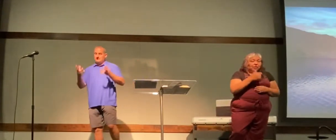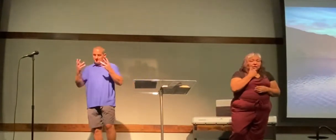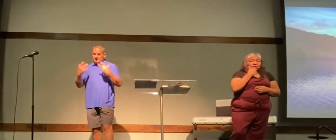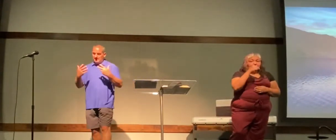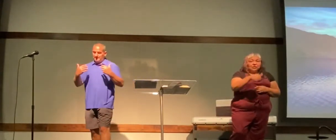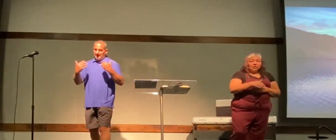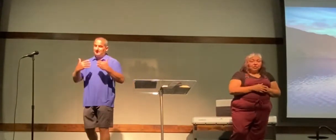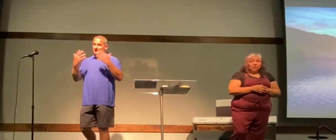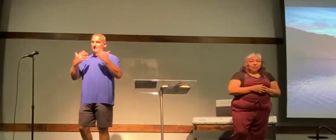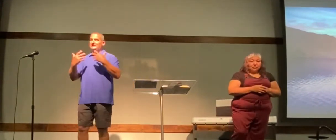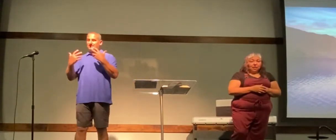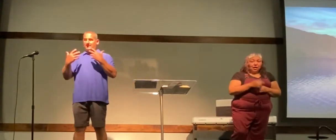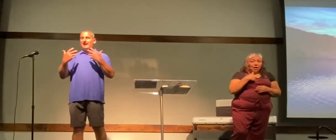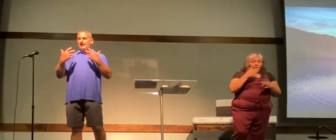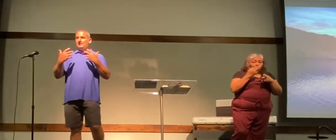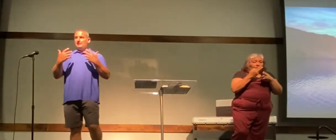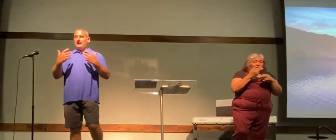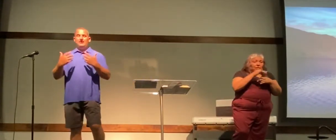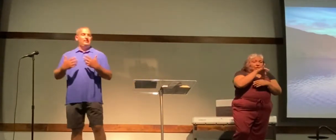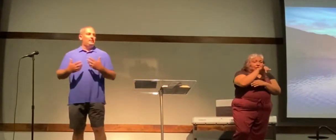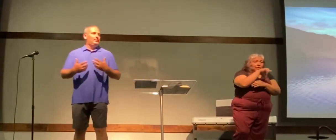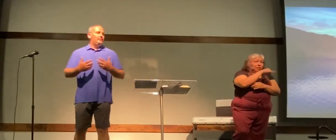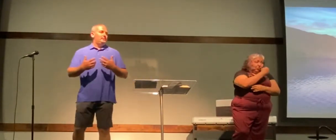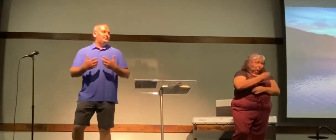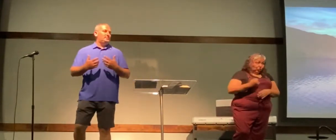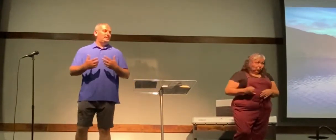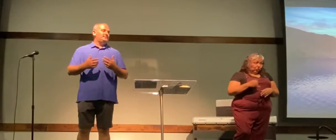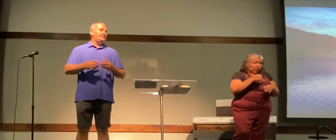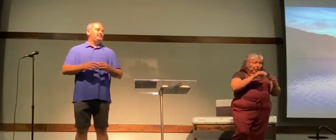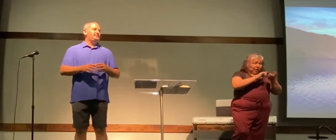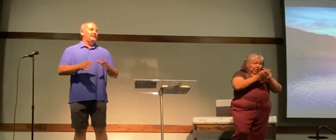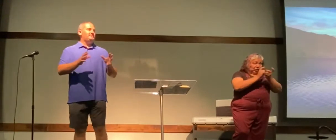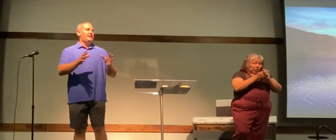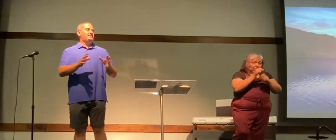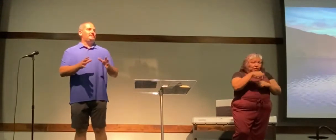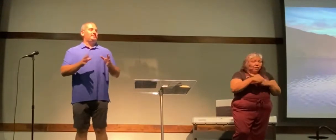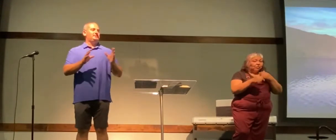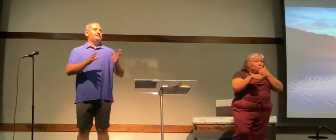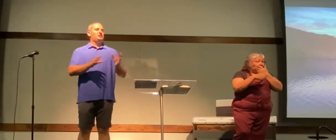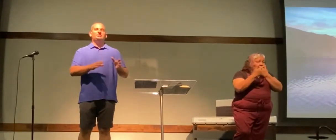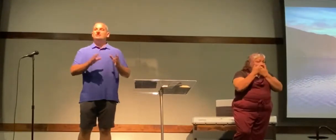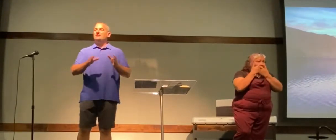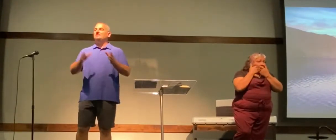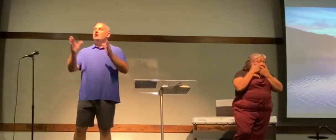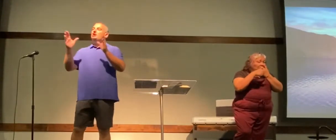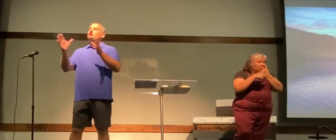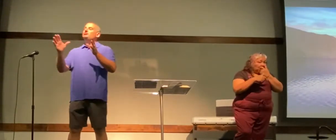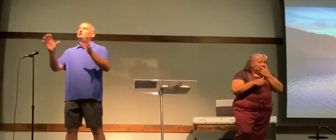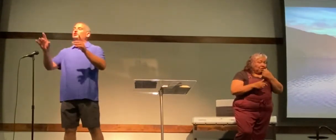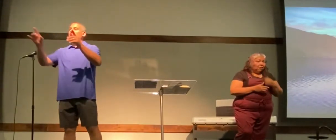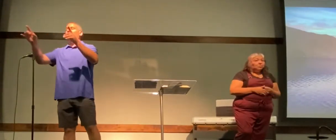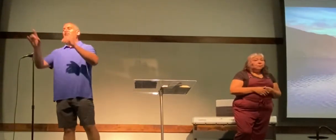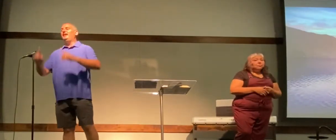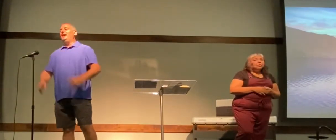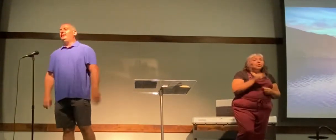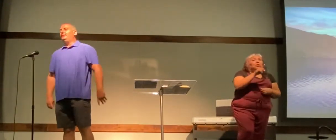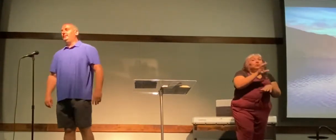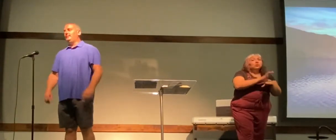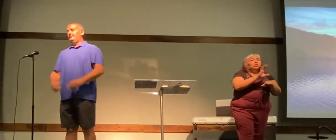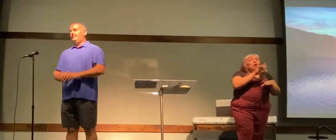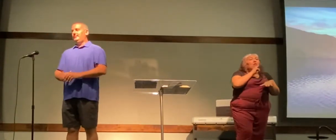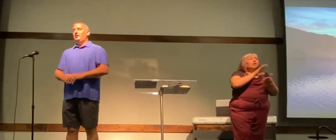this, I'm going to paraphrase, I'm going to Jesify it, okay? This is what it says. He says basically to this church, he says, you church are